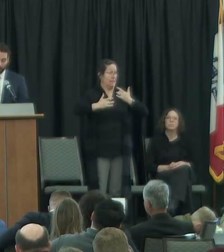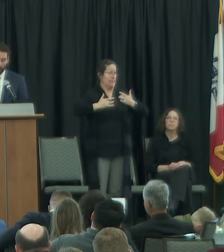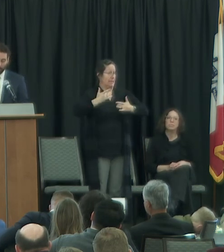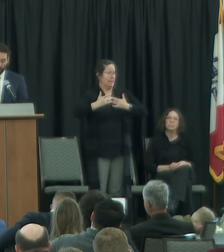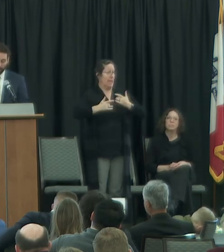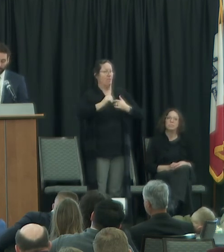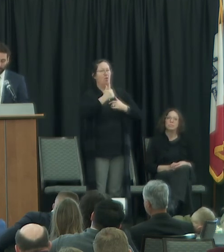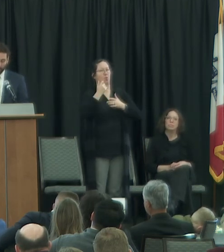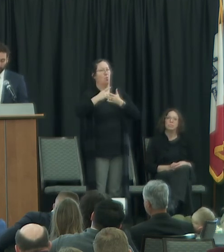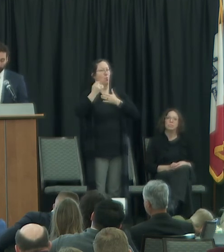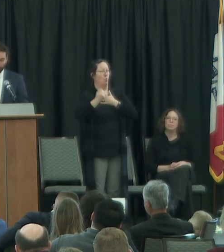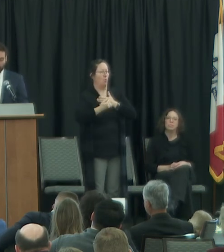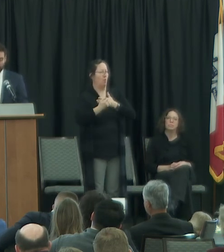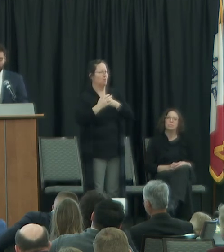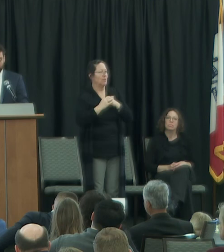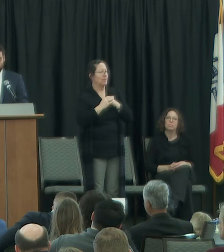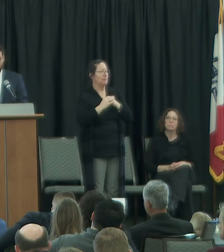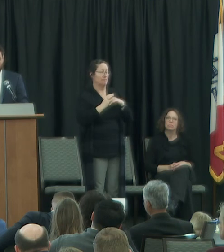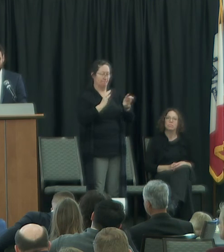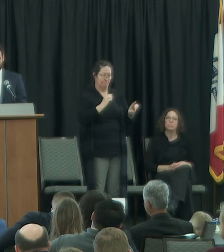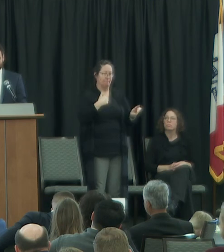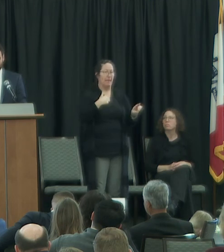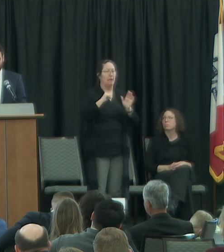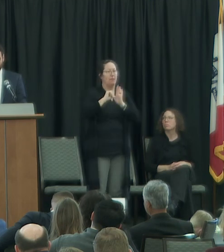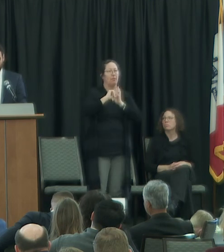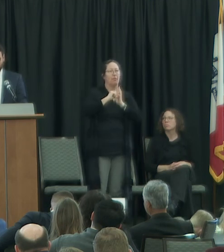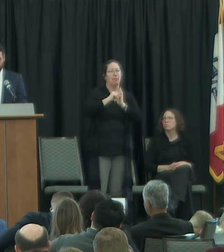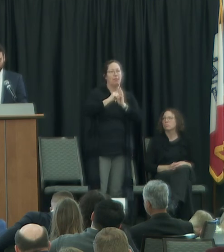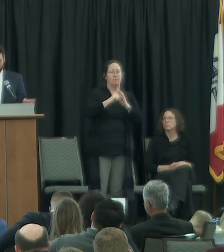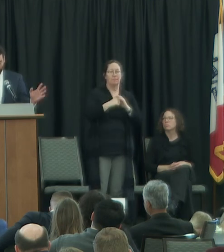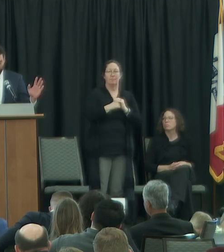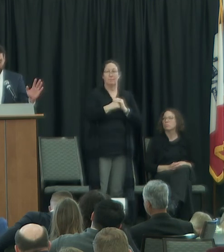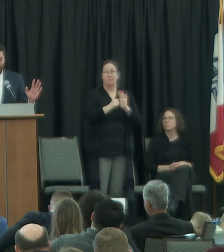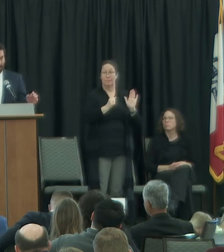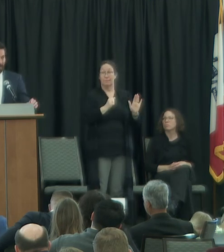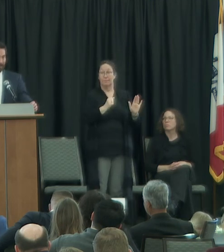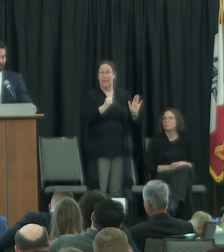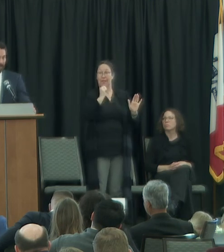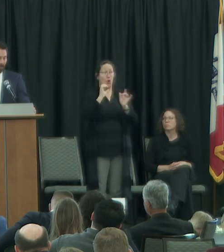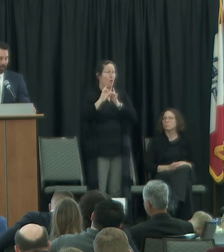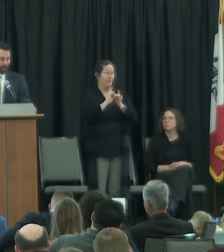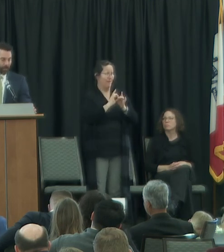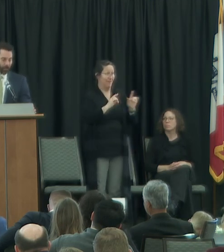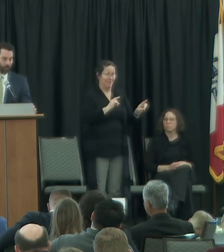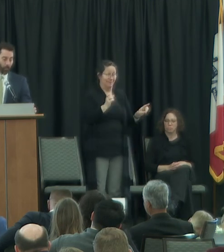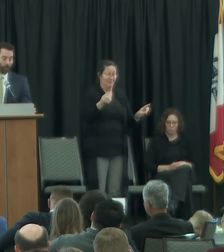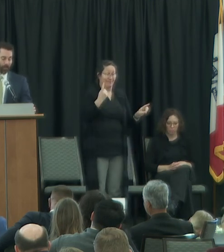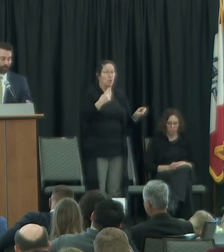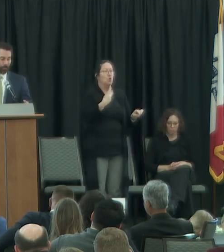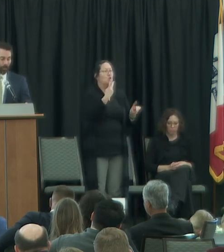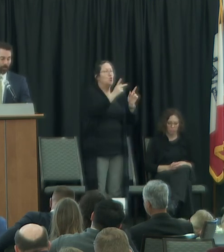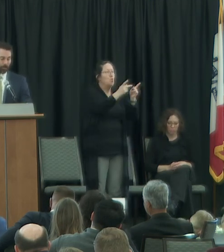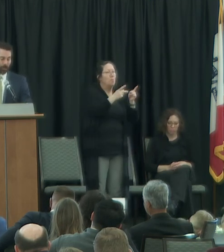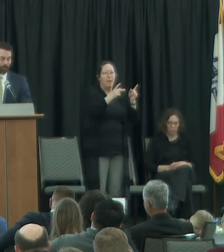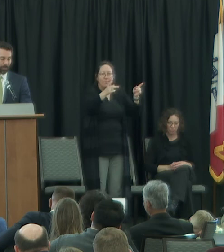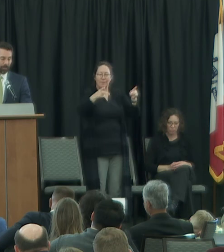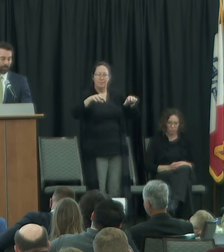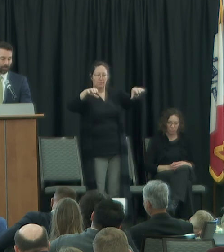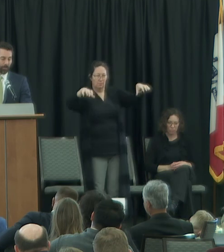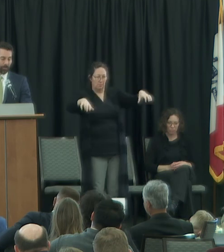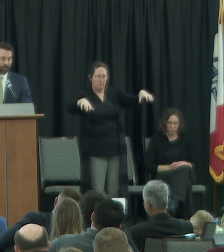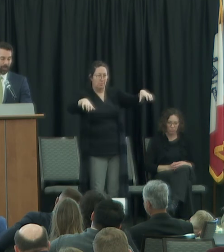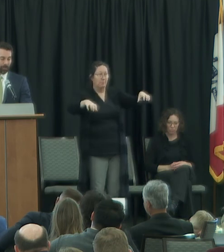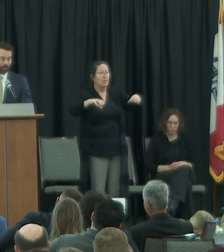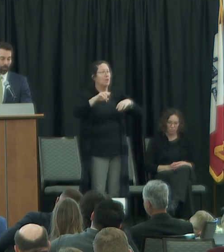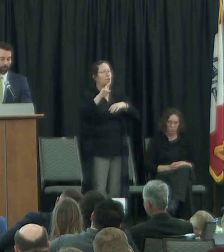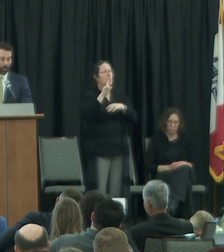other projects. I did highlight, though, that, and they're not connected, that the two places where these